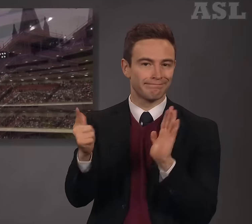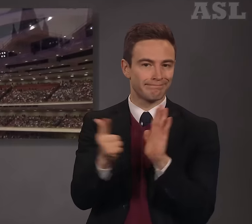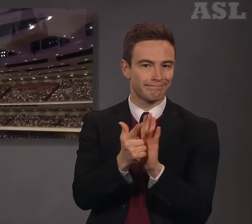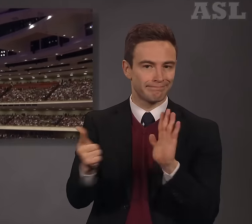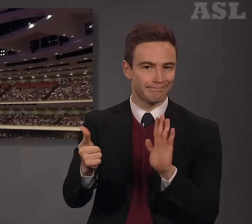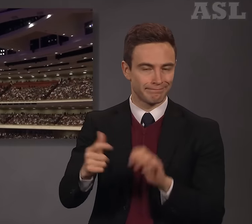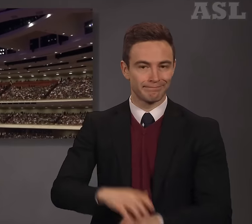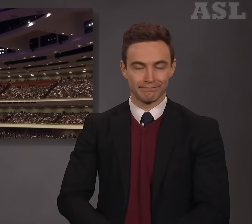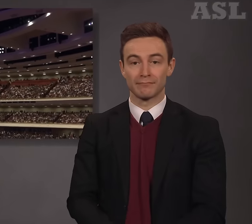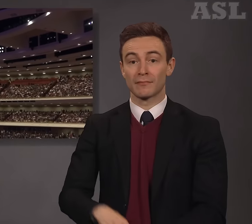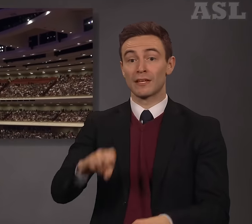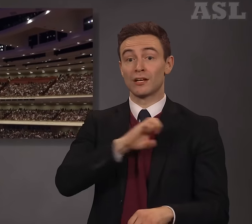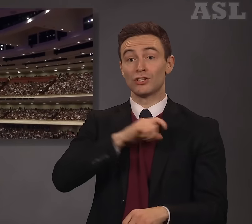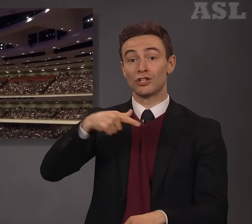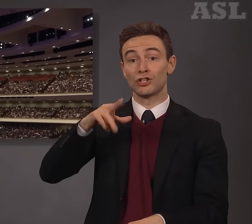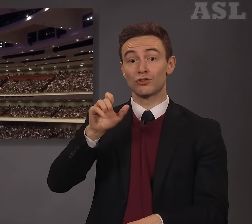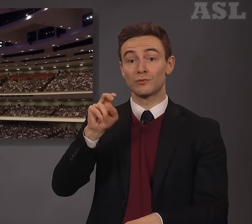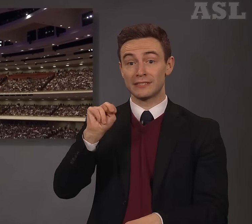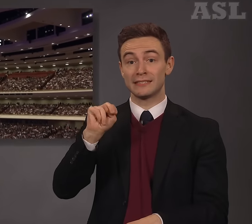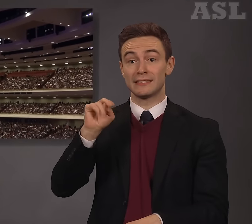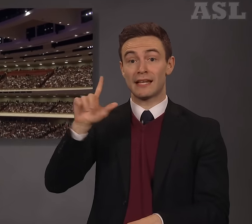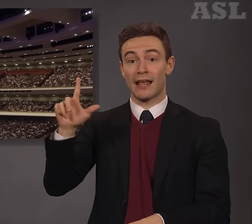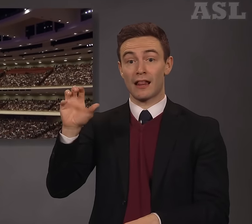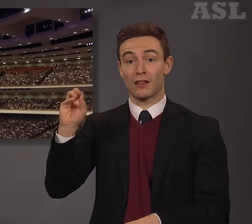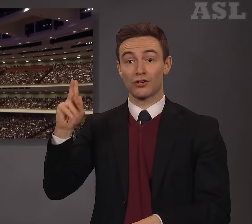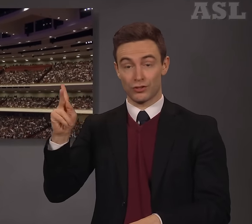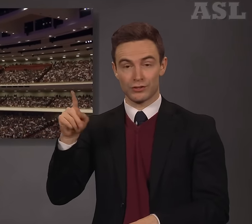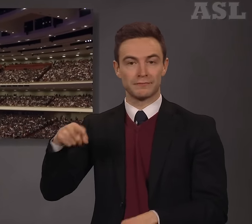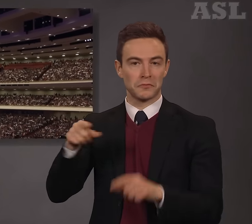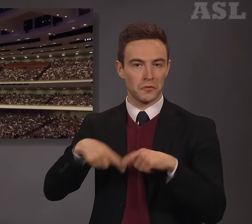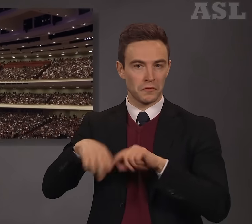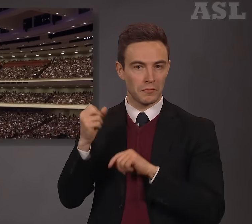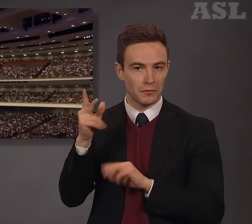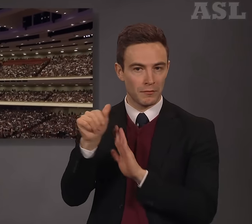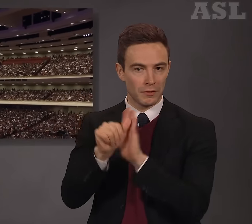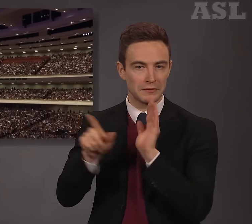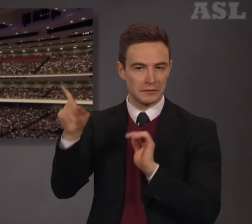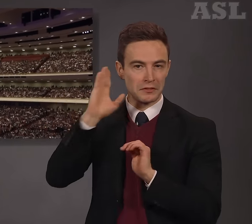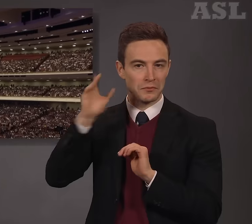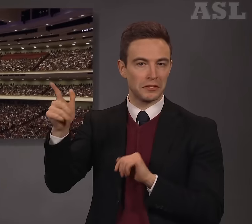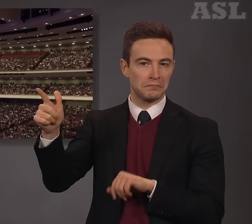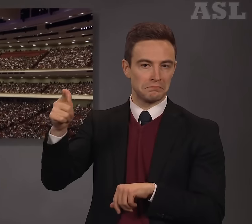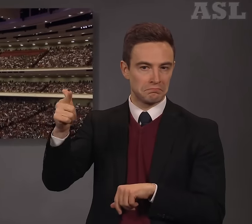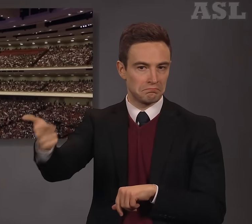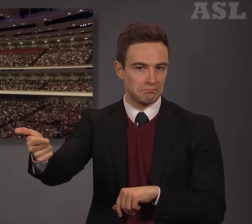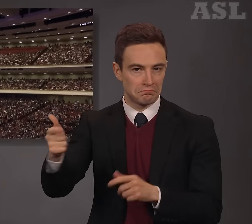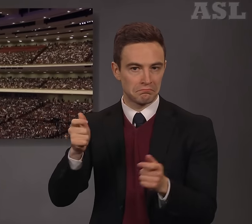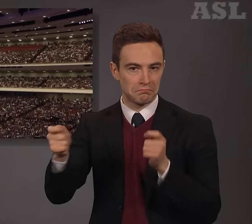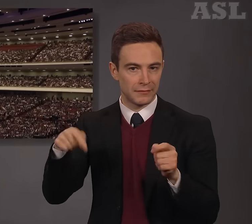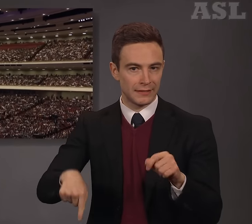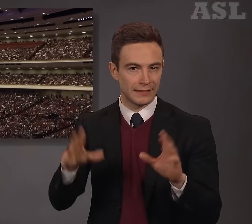Elder Quinton L. Cook of the Quorum of the 12 Apostles will conduct this session.